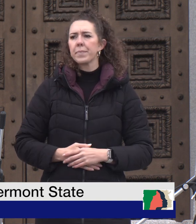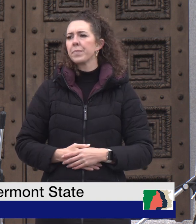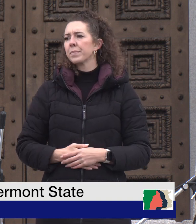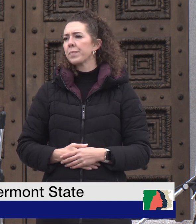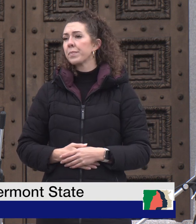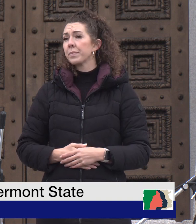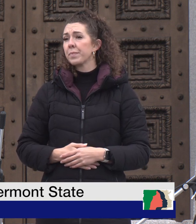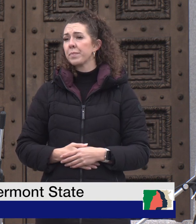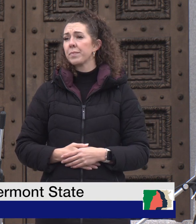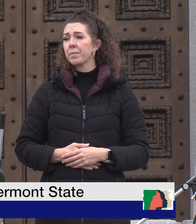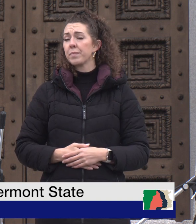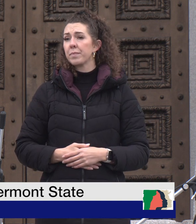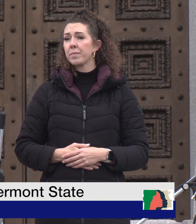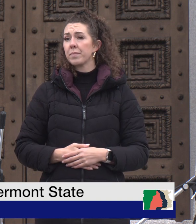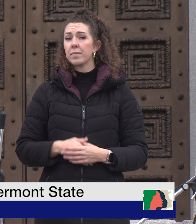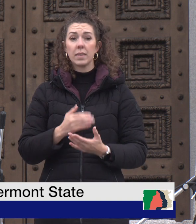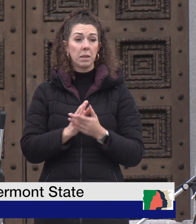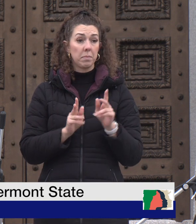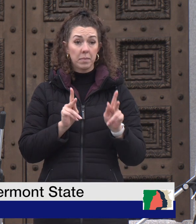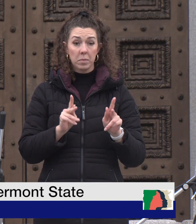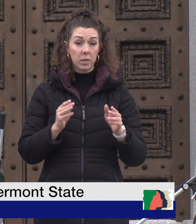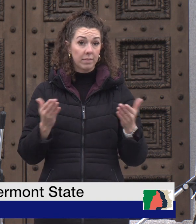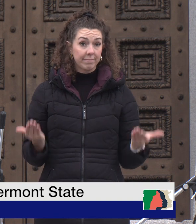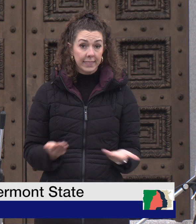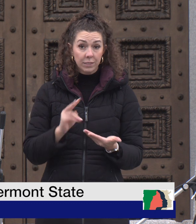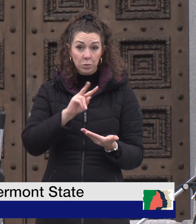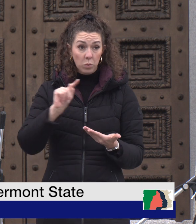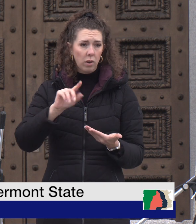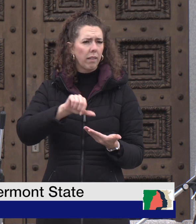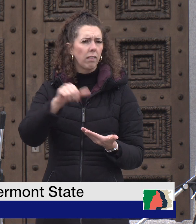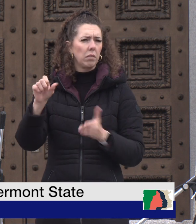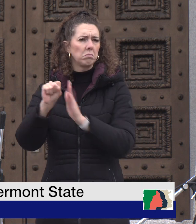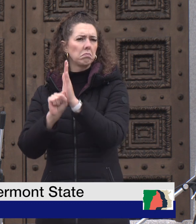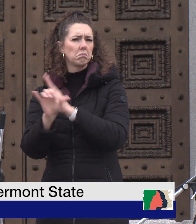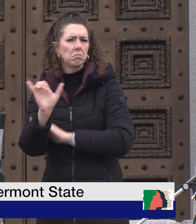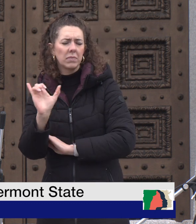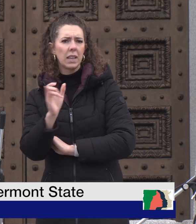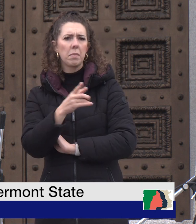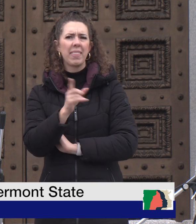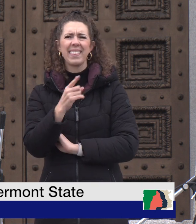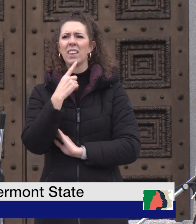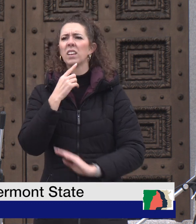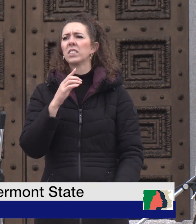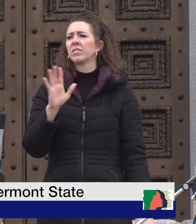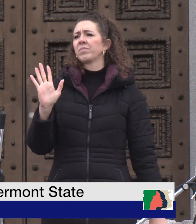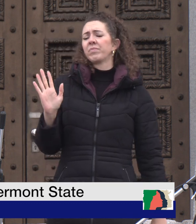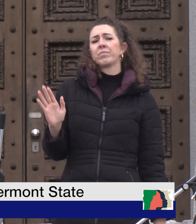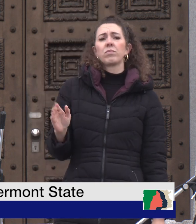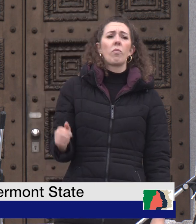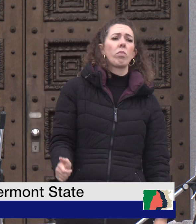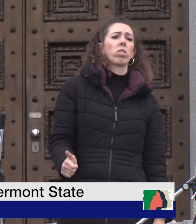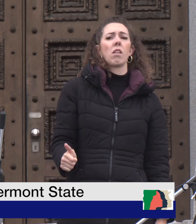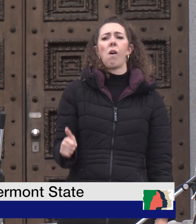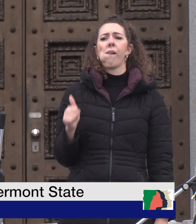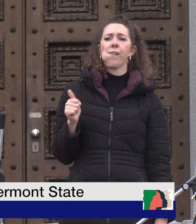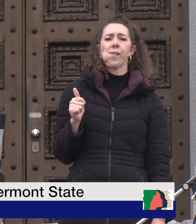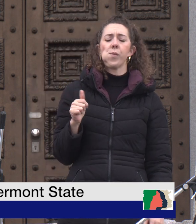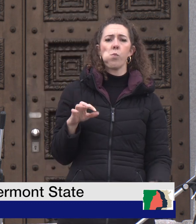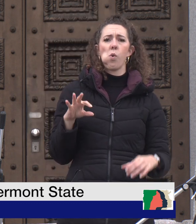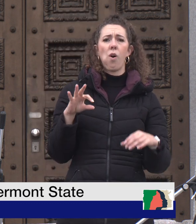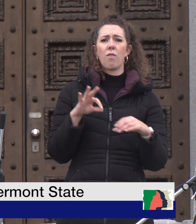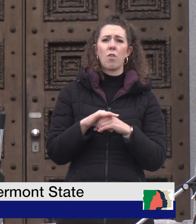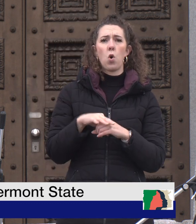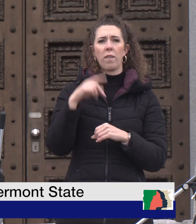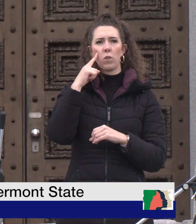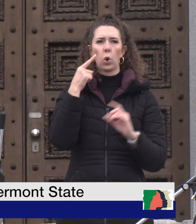Those people in Vermont and elsewhere who proudly say, "I'm not going to vote for he who